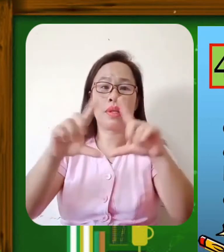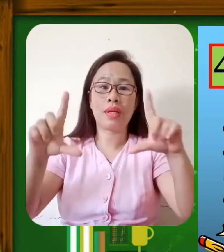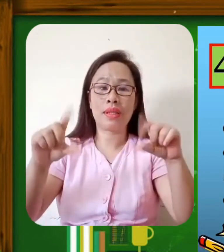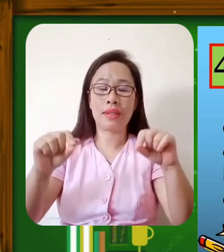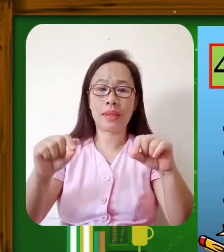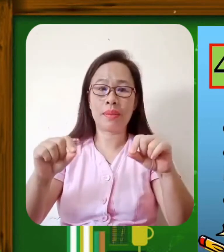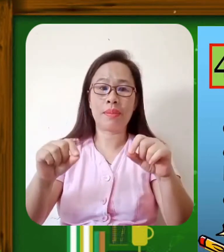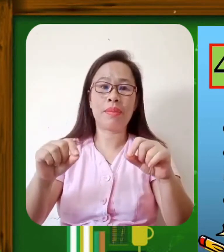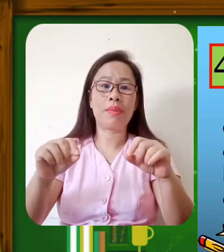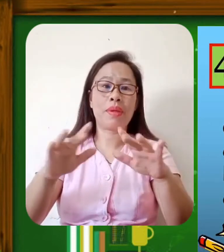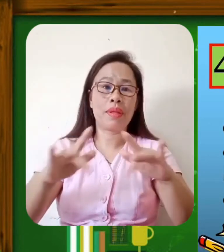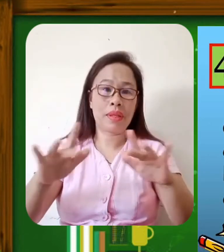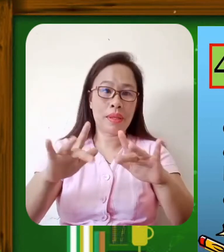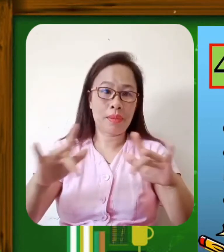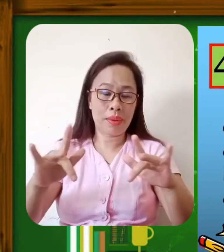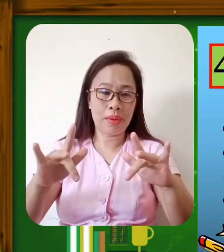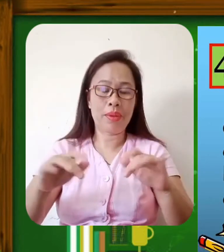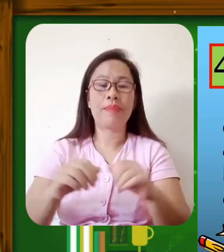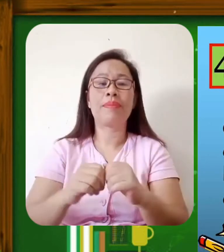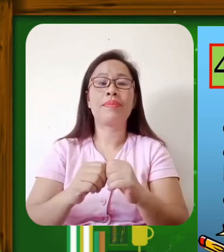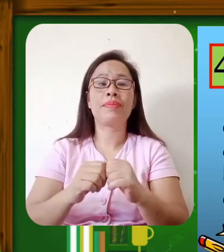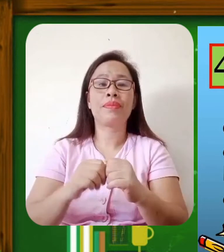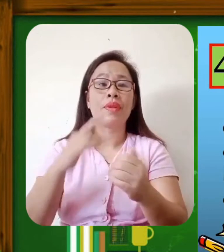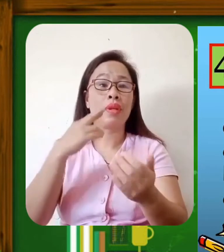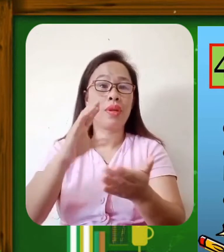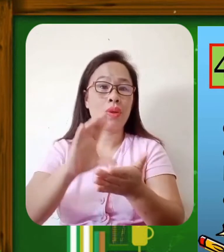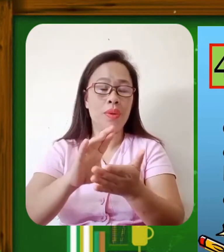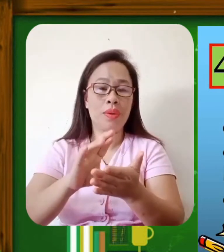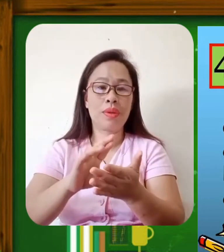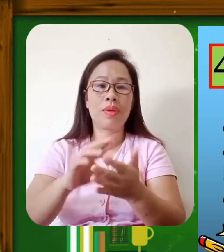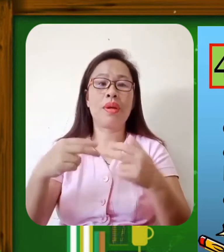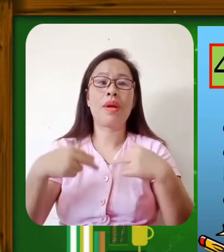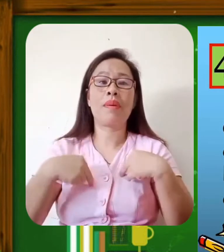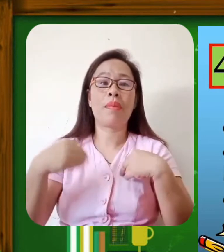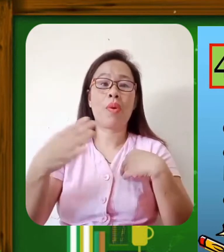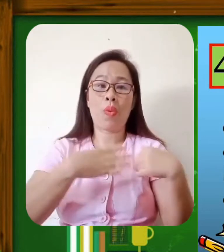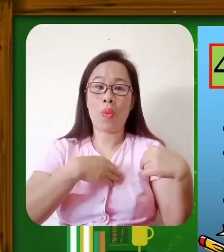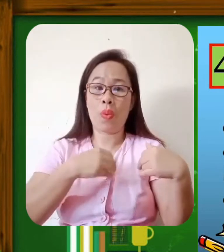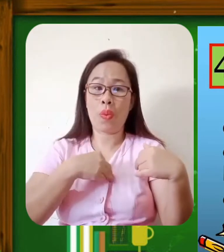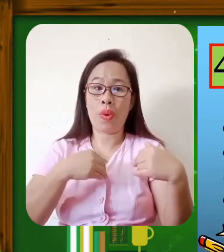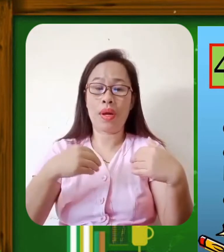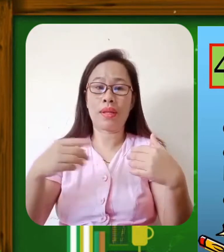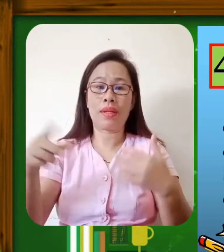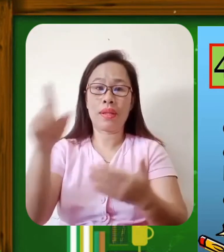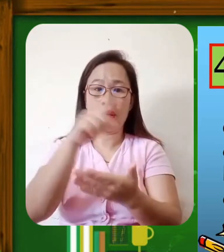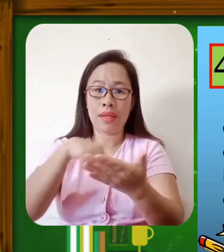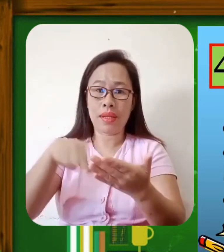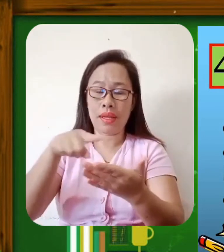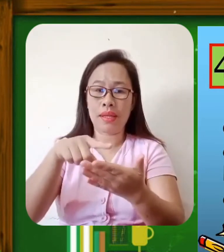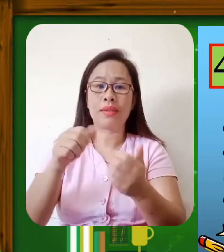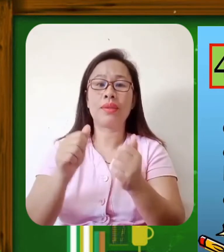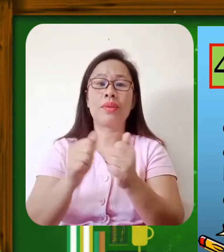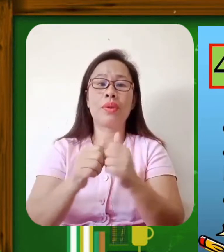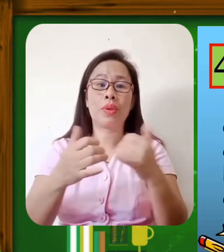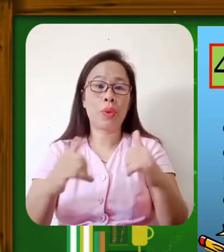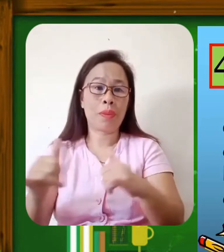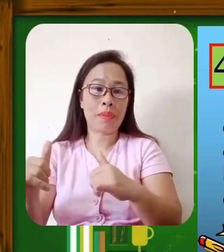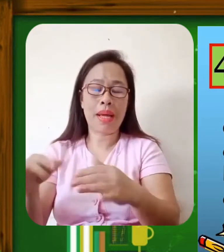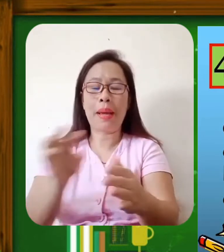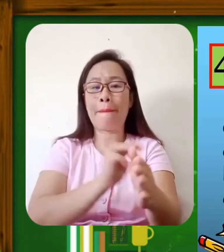tape recorder, or gramophone, the one that has a wide disc that is called phonograph disc, to play